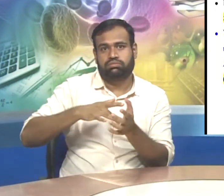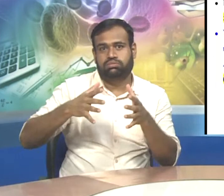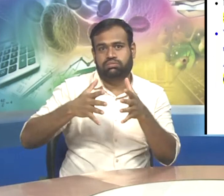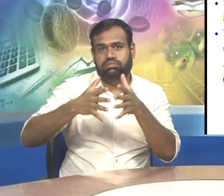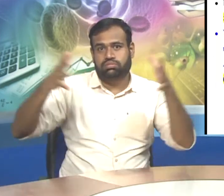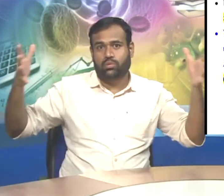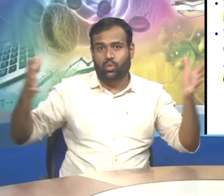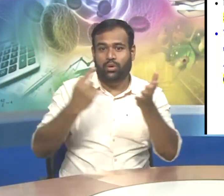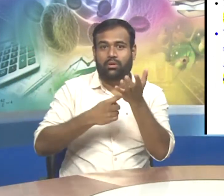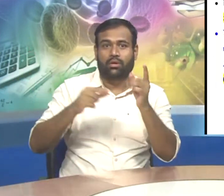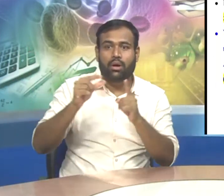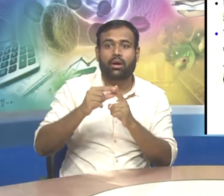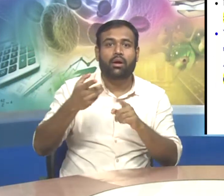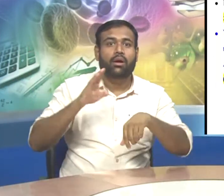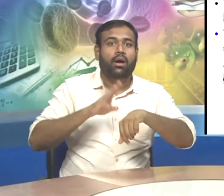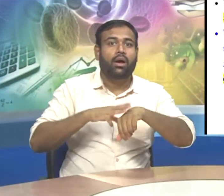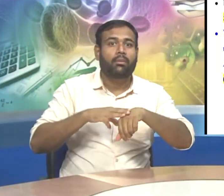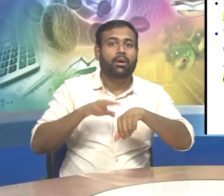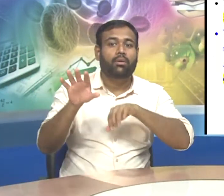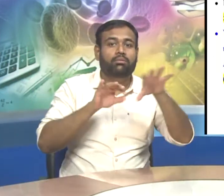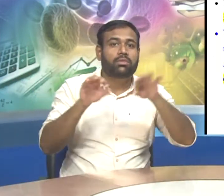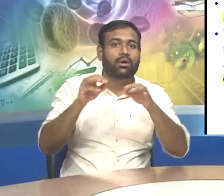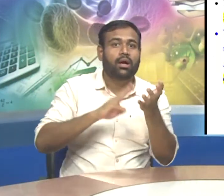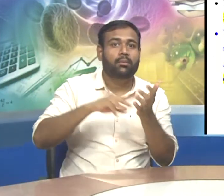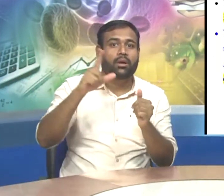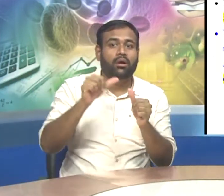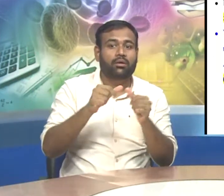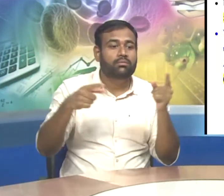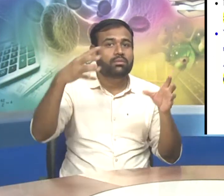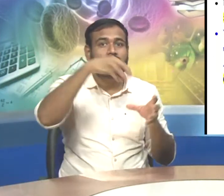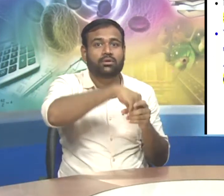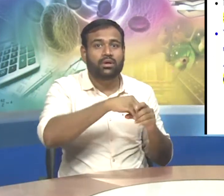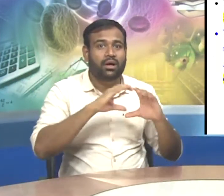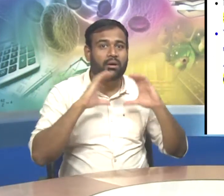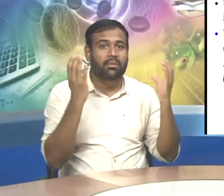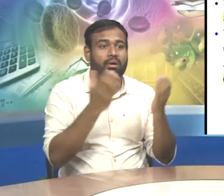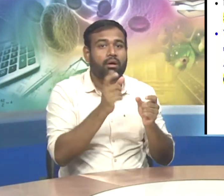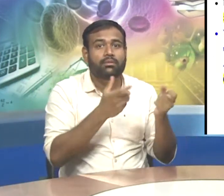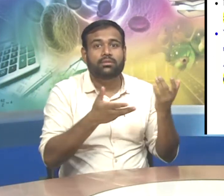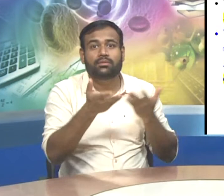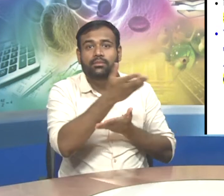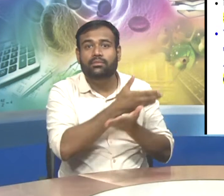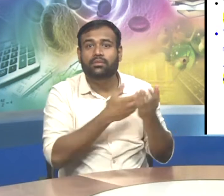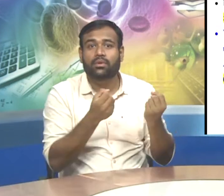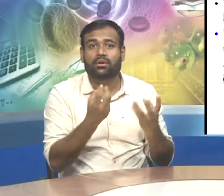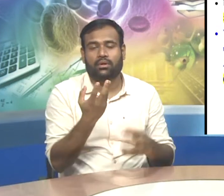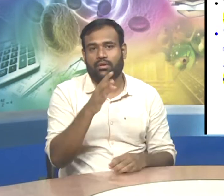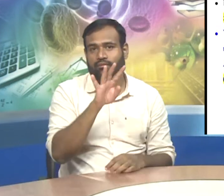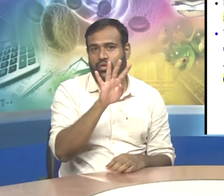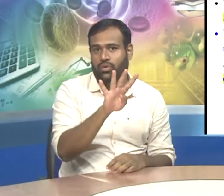Similarly, UP is a bigger place, so they have